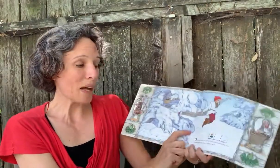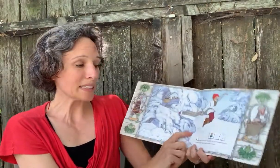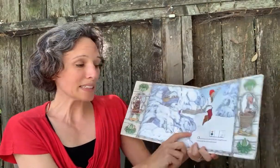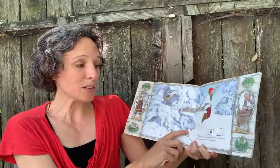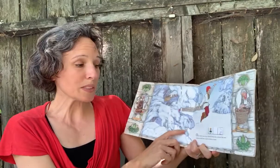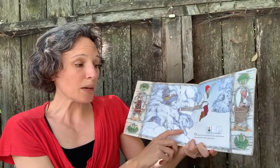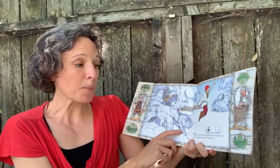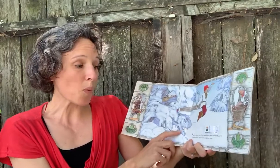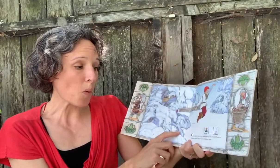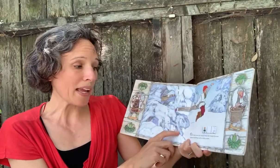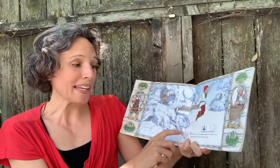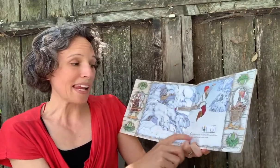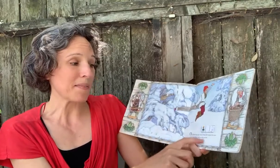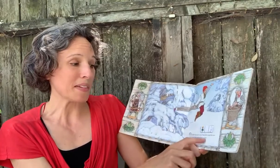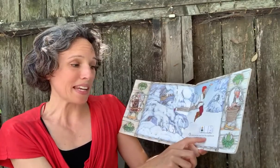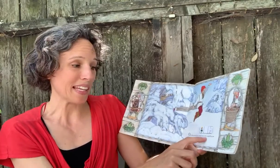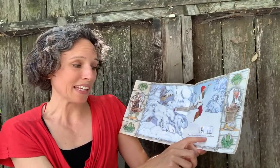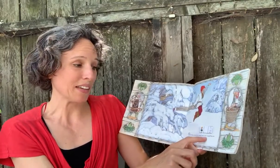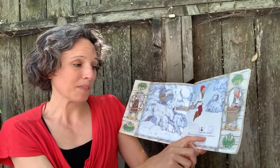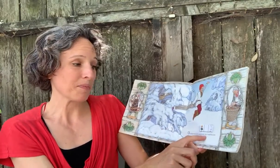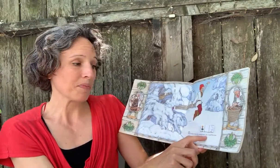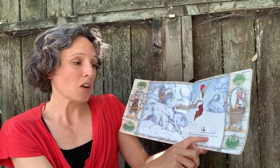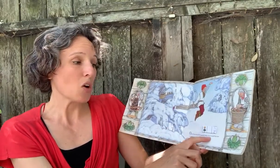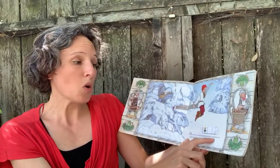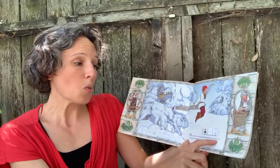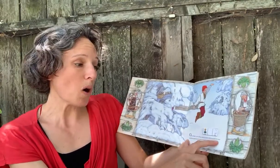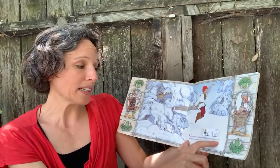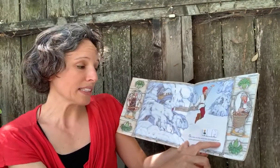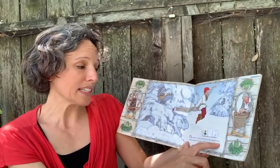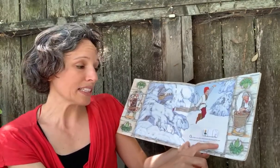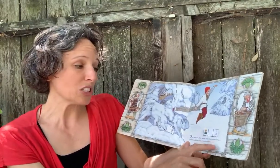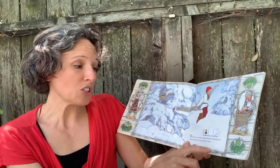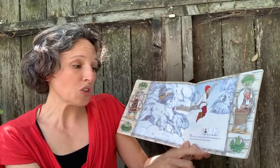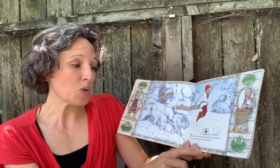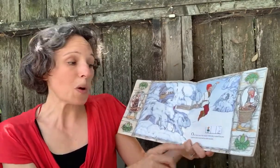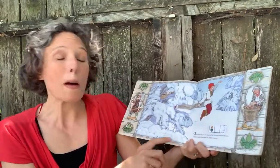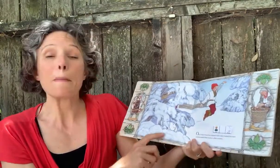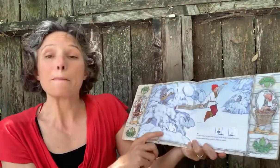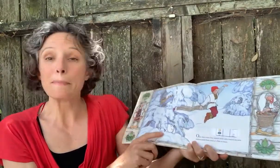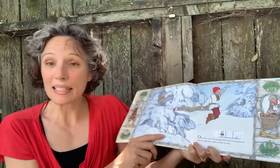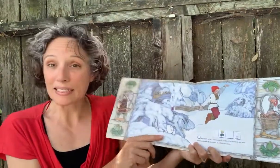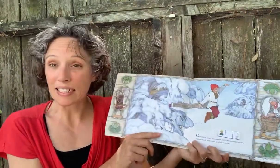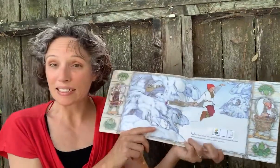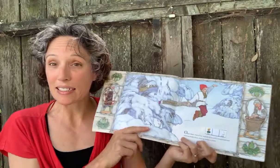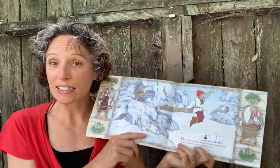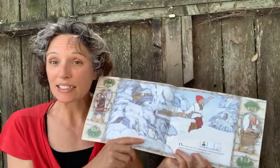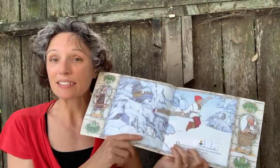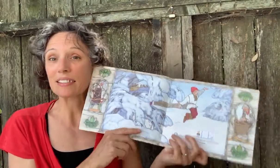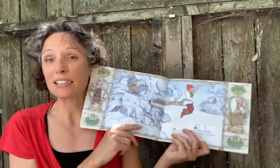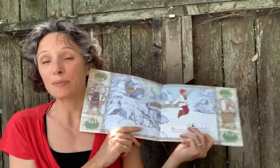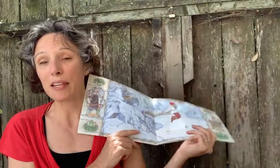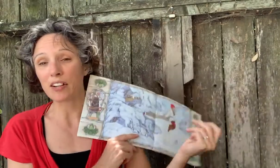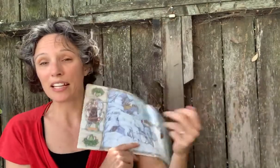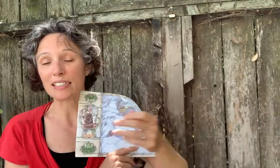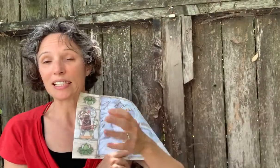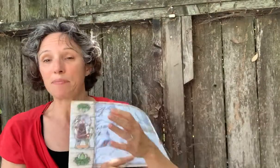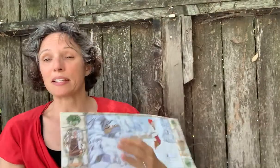Once there was a boy named Nicky who wanted his new mittens. Let's make our hands say